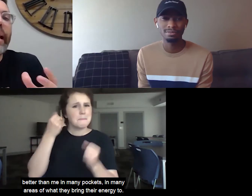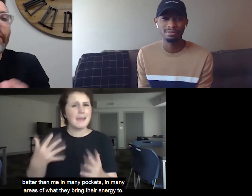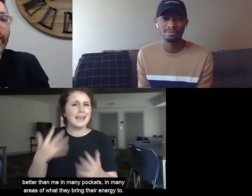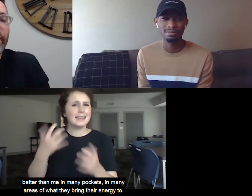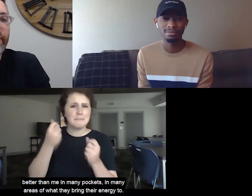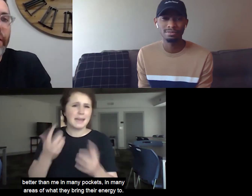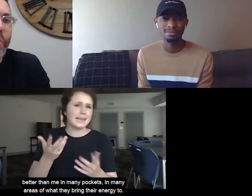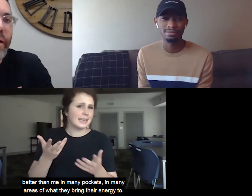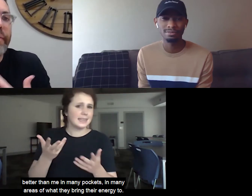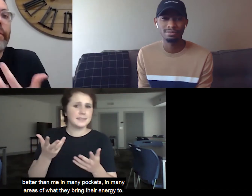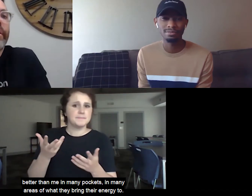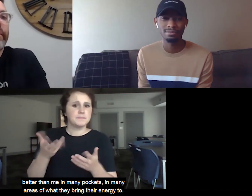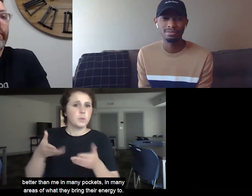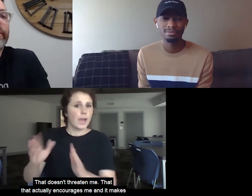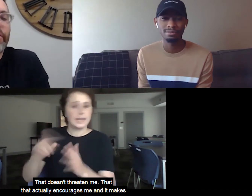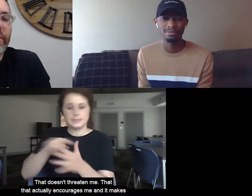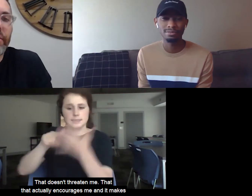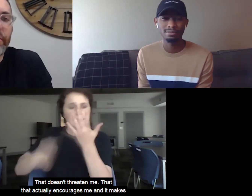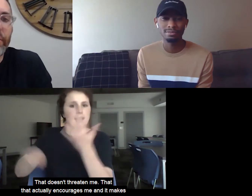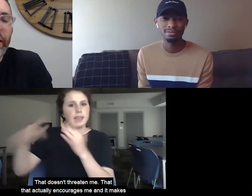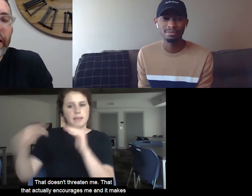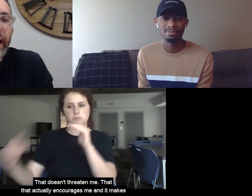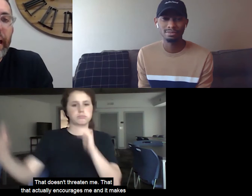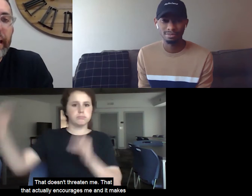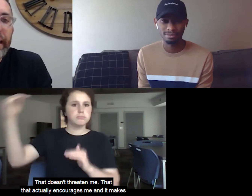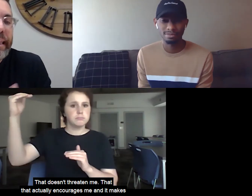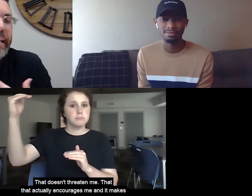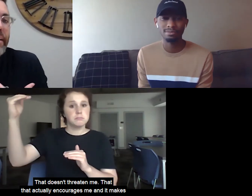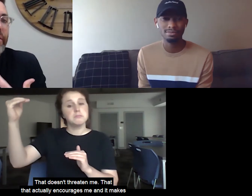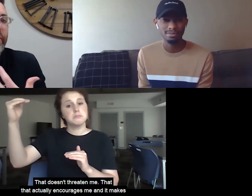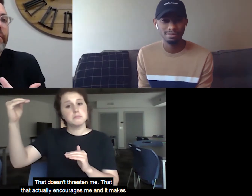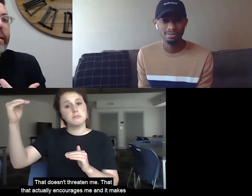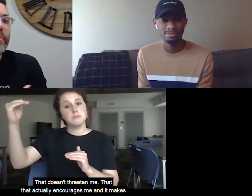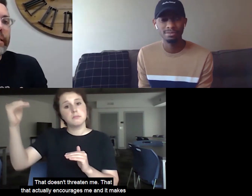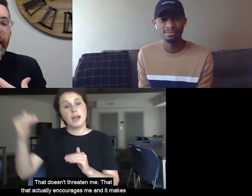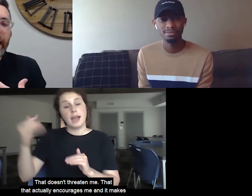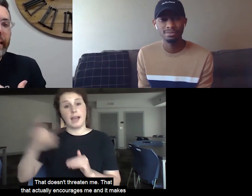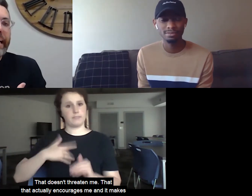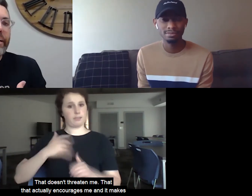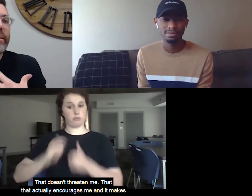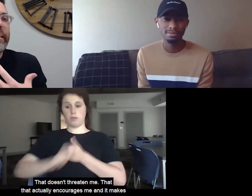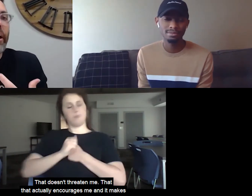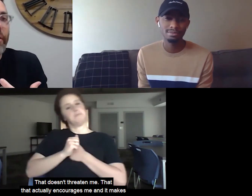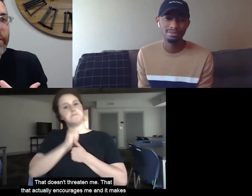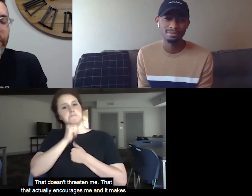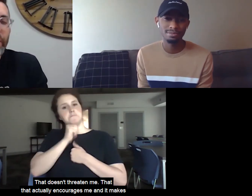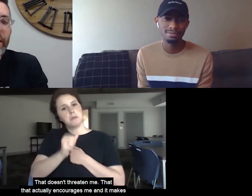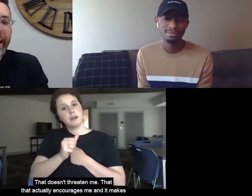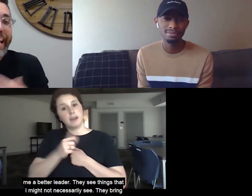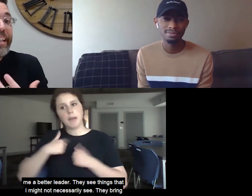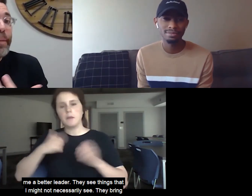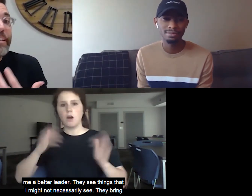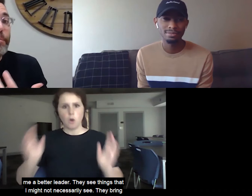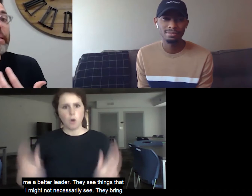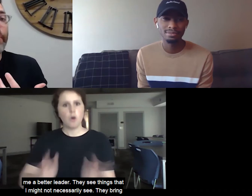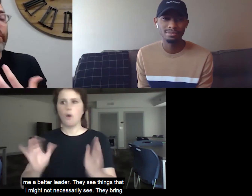many areas of what they bring their energy to. And that doesn't threaten me. That actually encourages me,